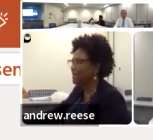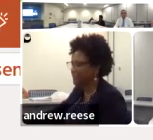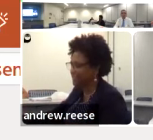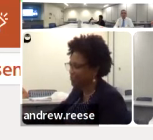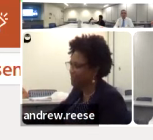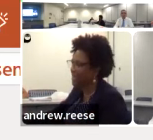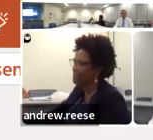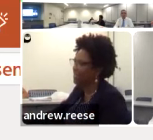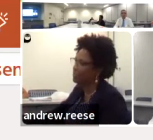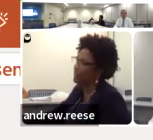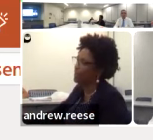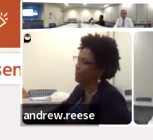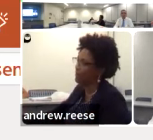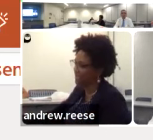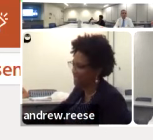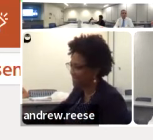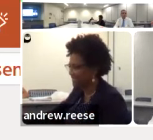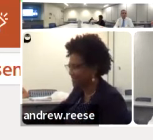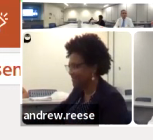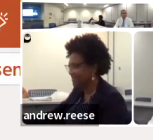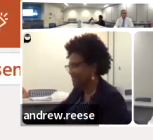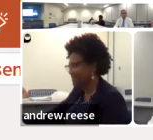about services provided by supported employment.